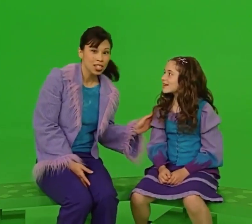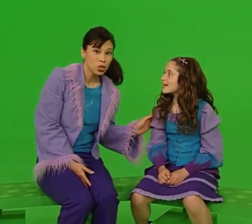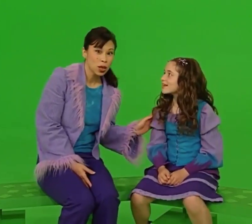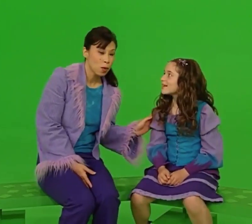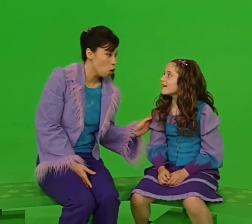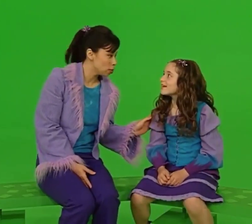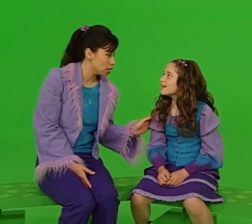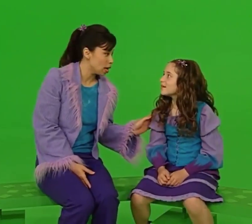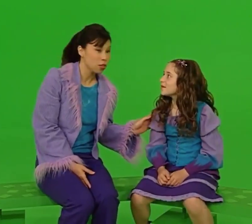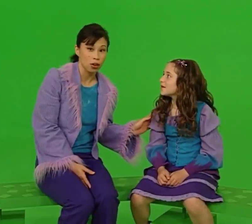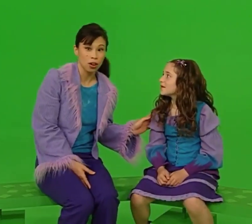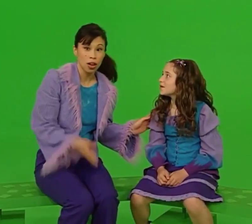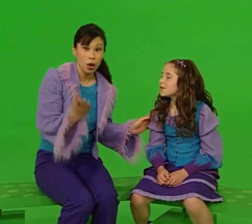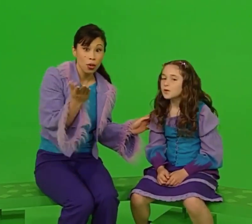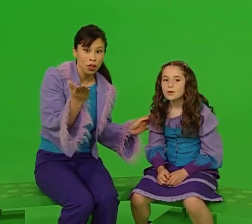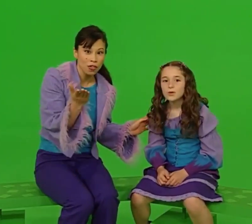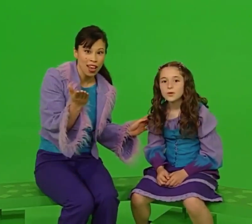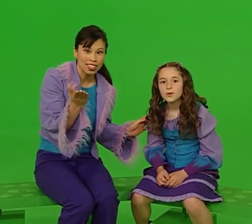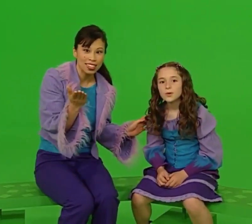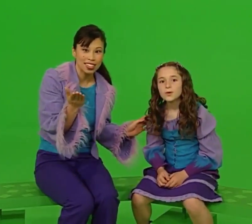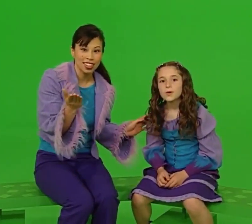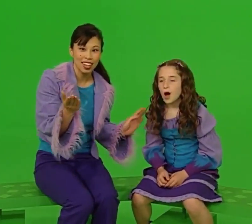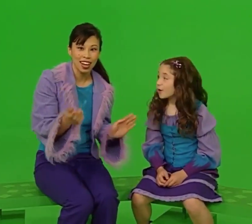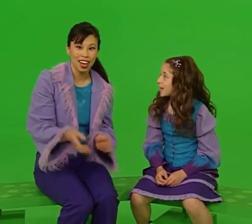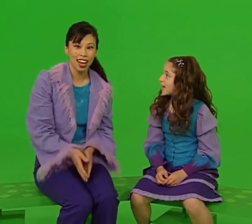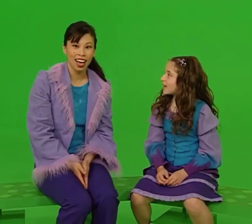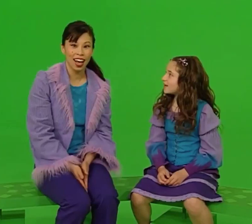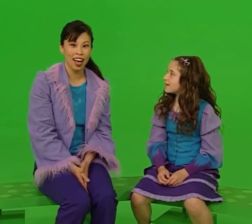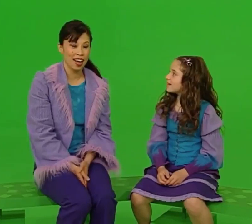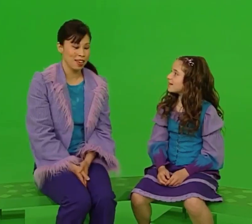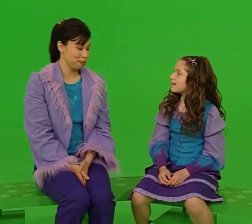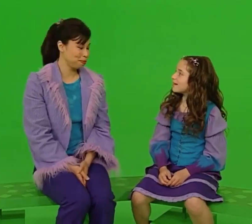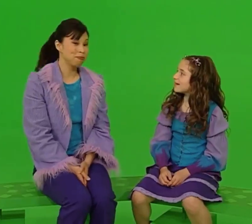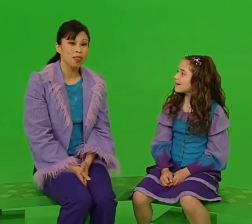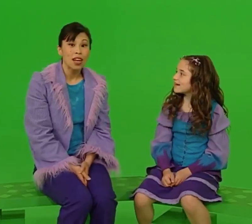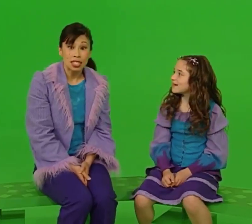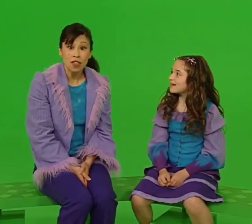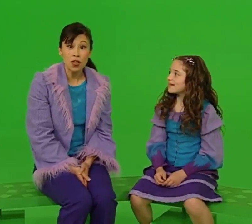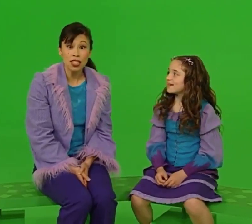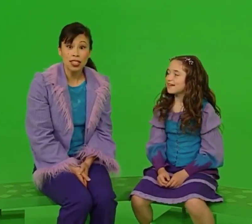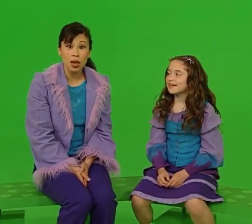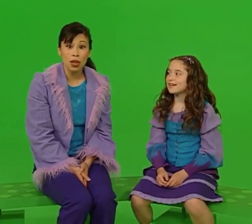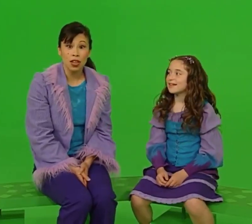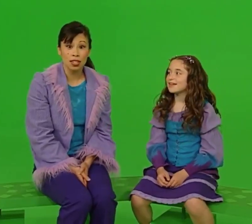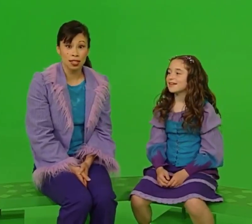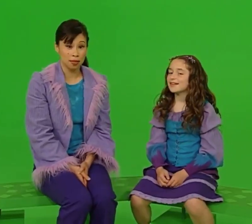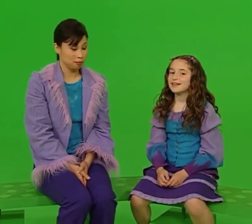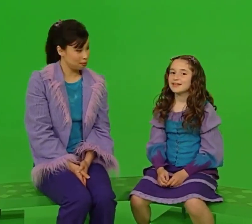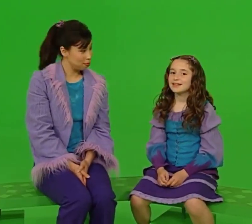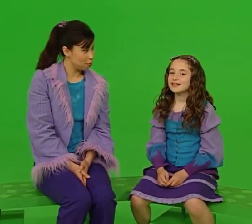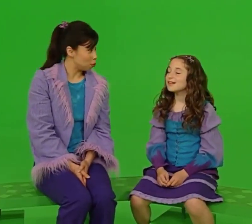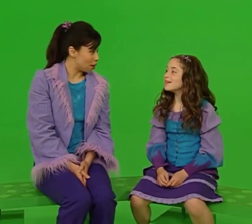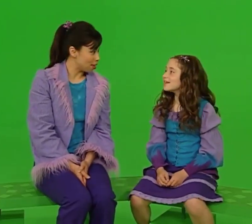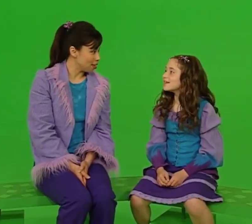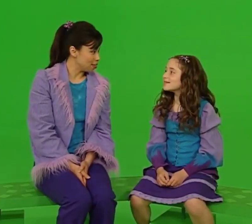Let's do that poem together with our friends. Yeah. Okay. See if you can say it with us. Ready?